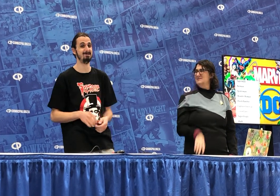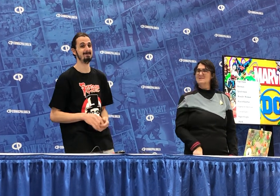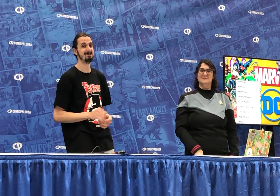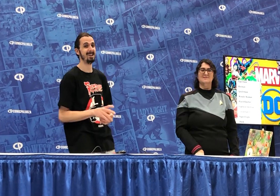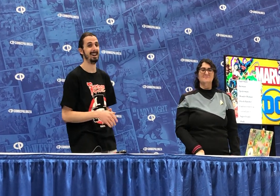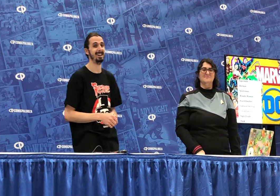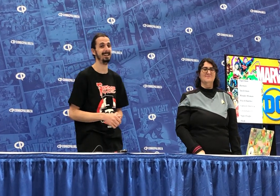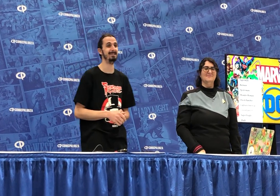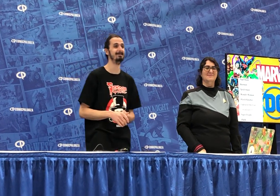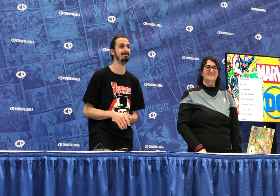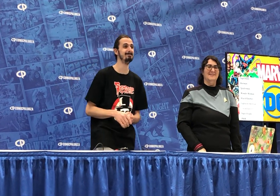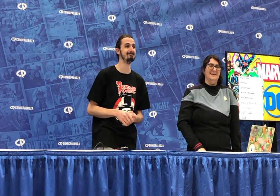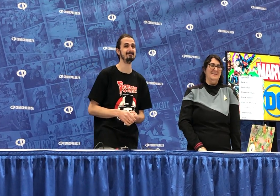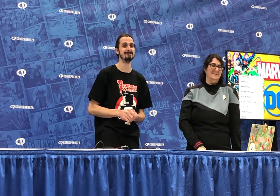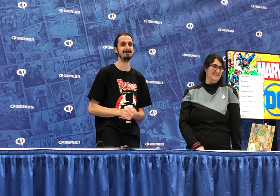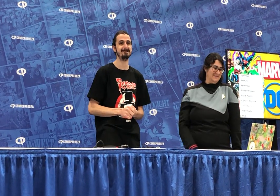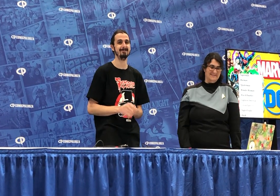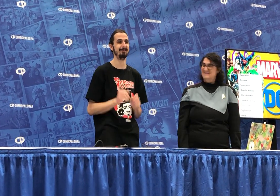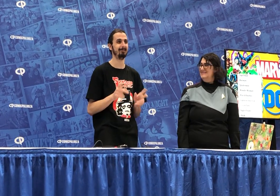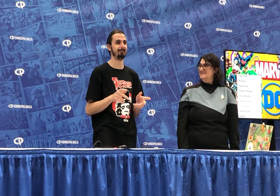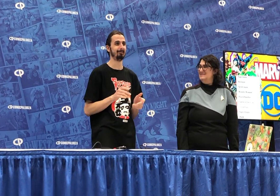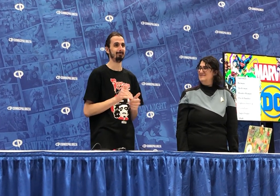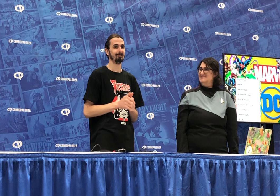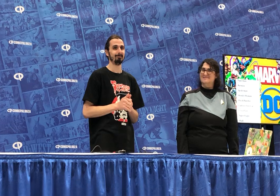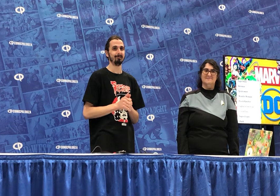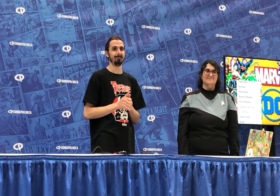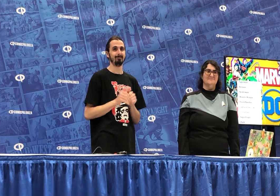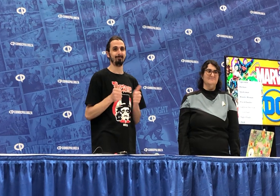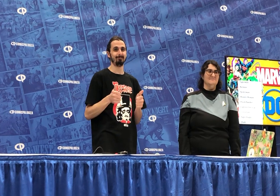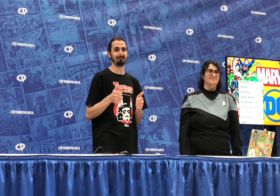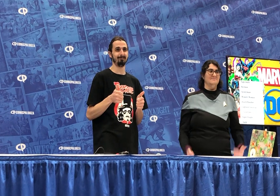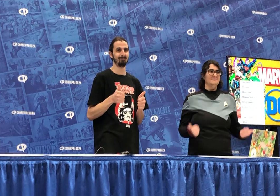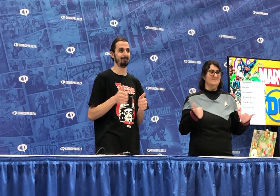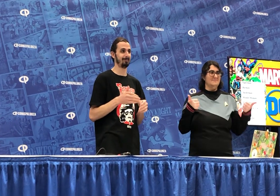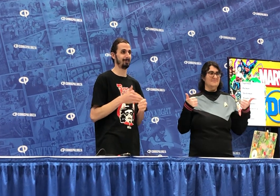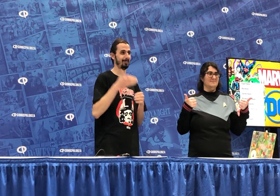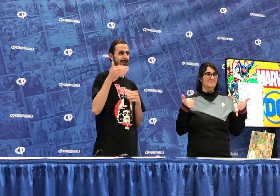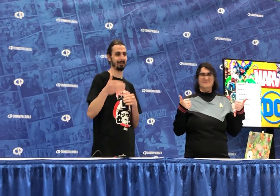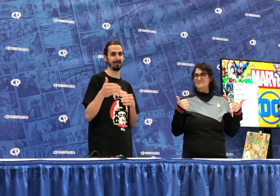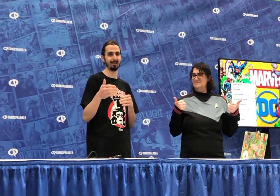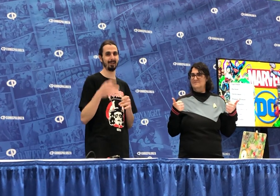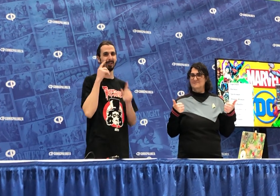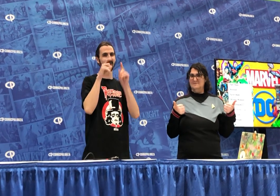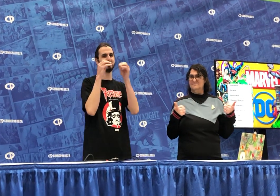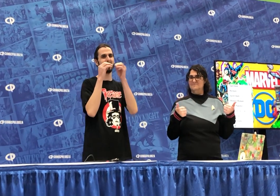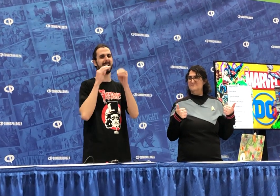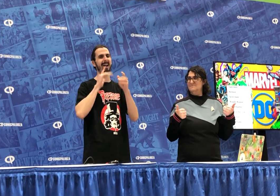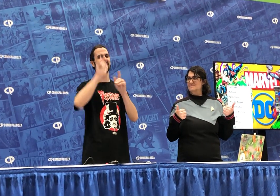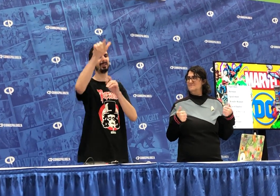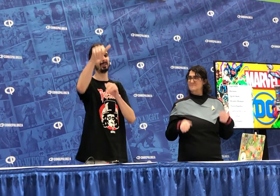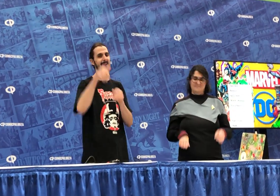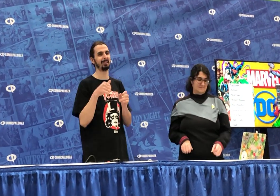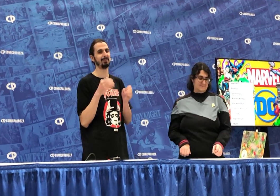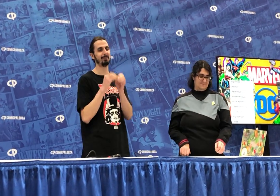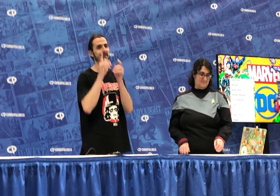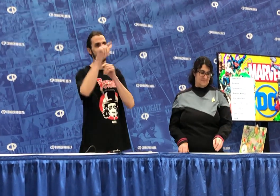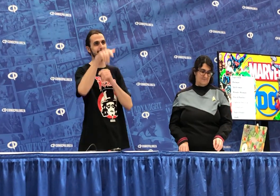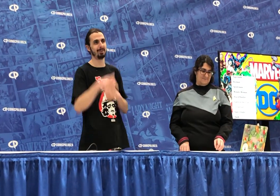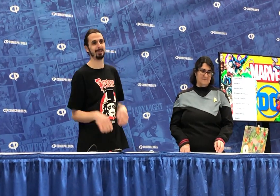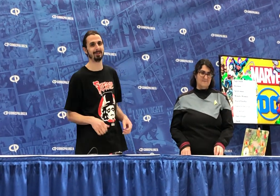Okay, the interpreter said she's seen Groot like this, so I don't know. All right, what else? And we're going to get to some more later. We're not done